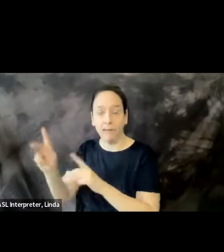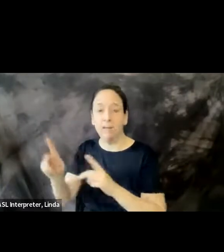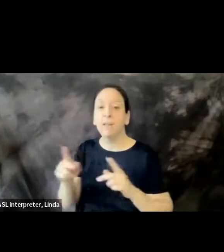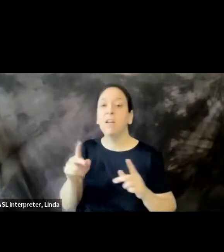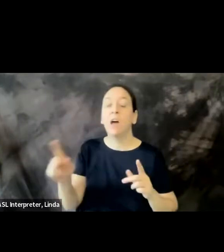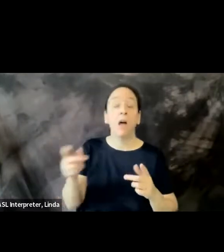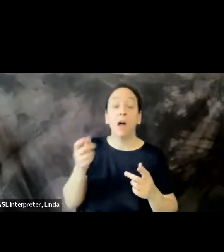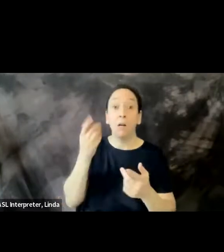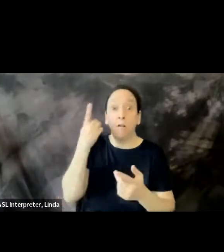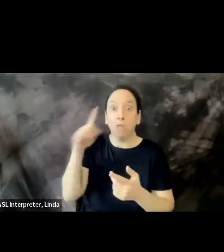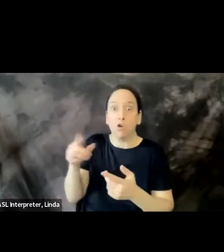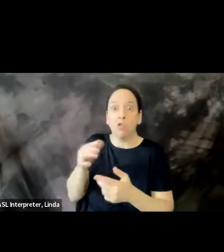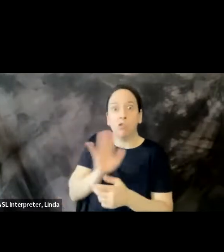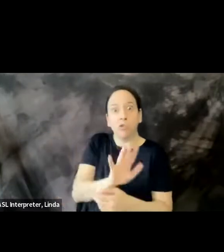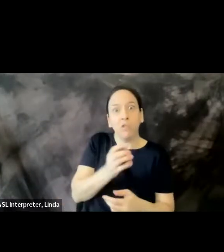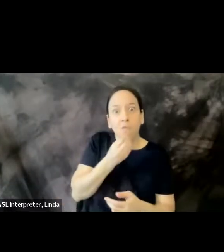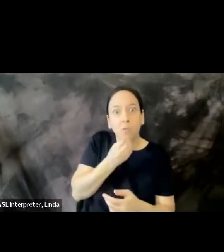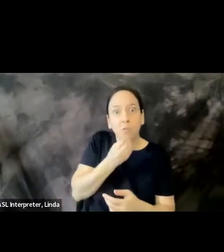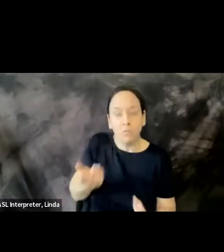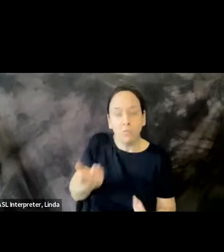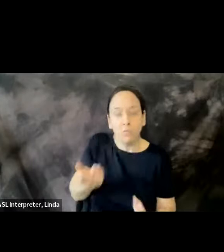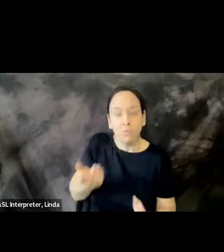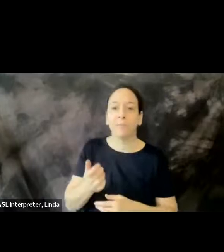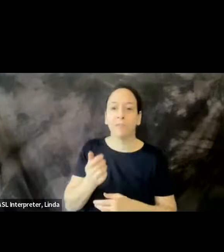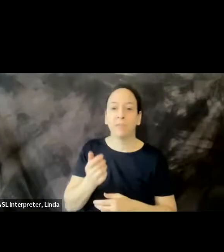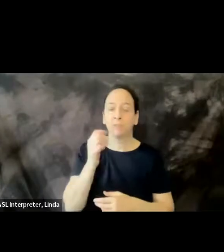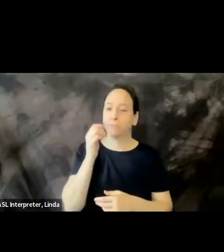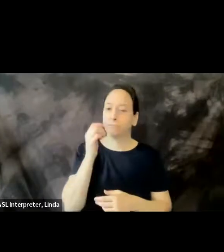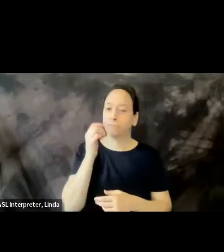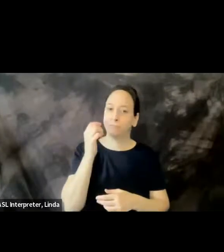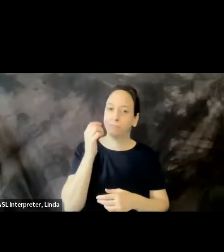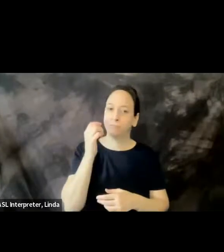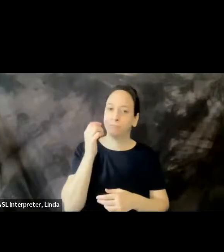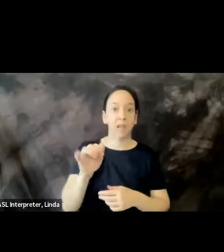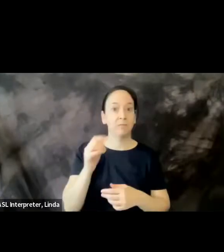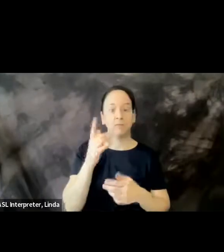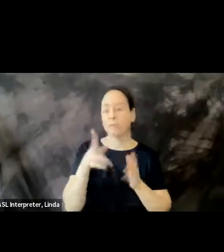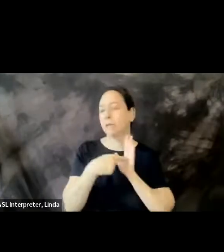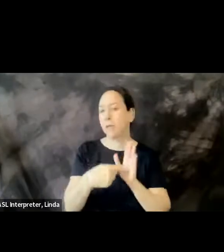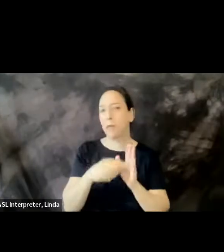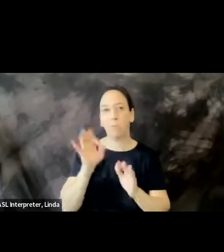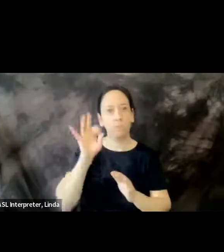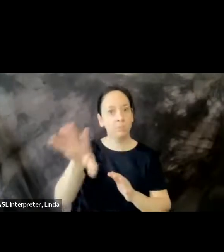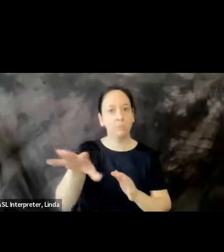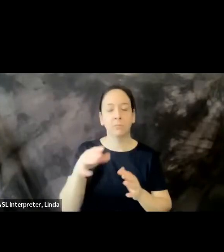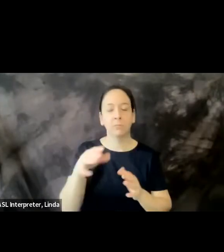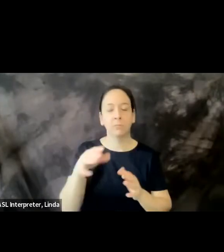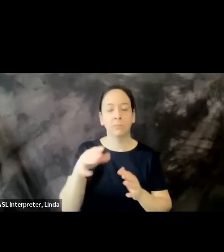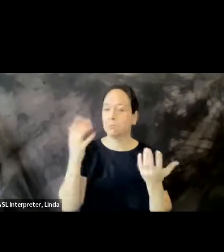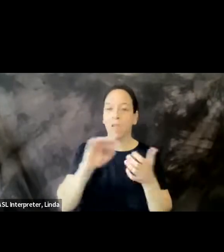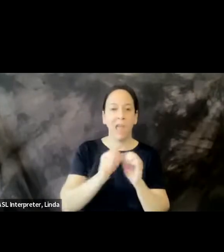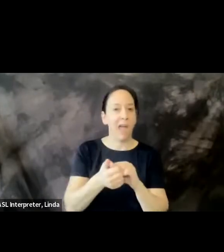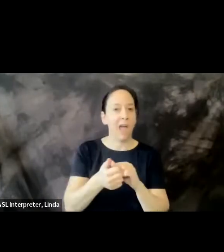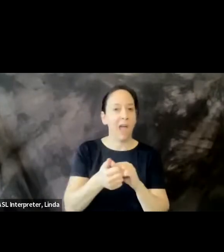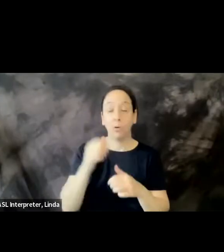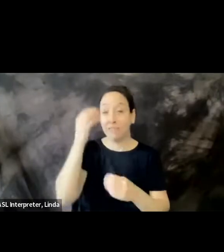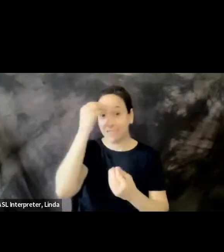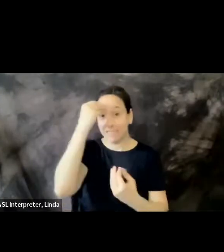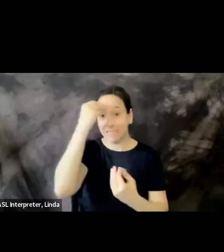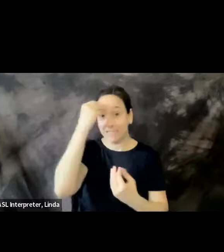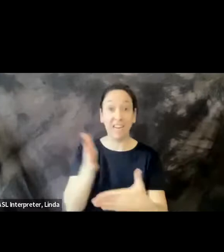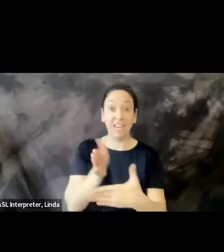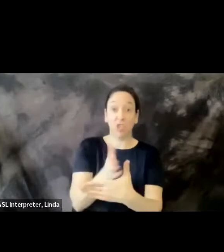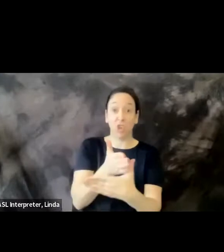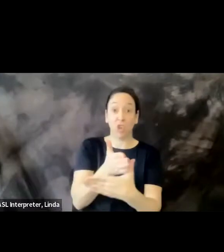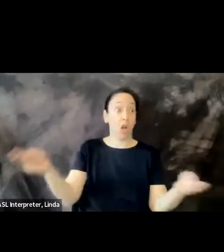and how data sharing across law enforcement and schools and benefits programs can really